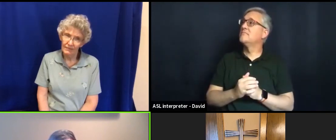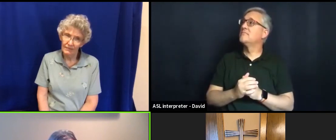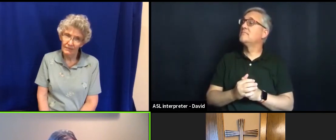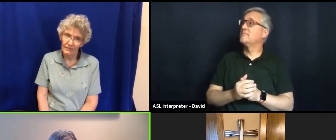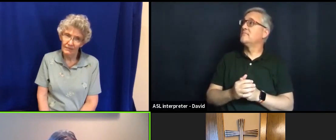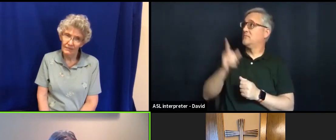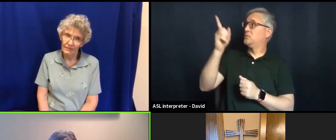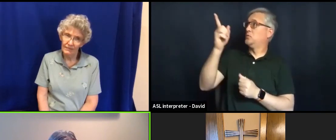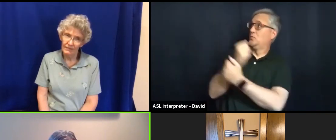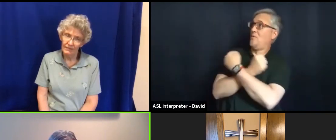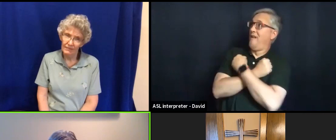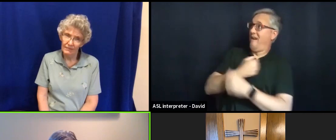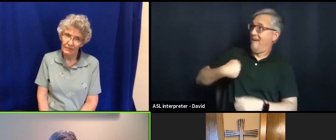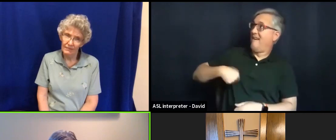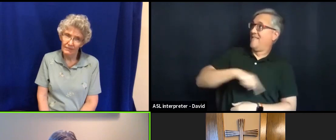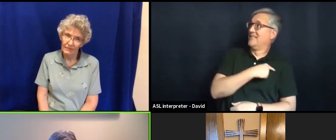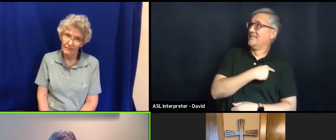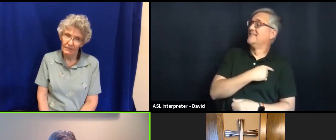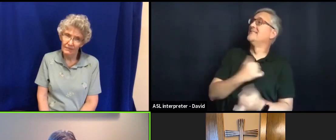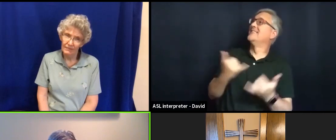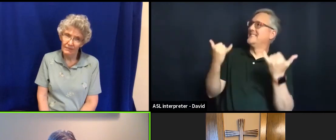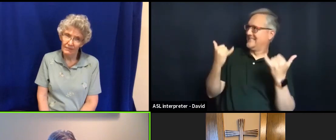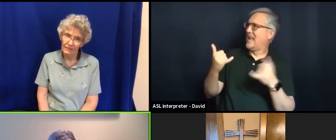And now send us out with your love.